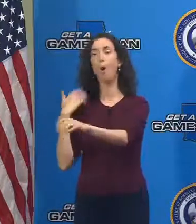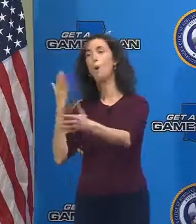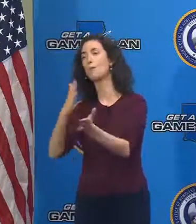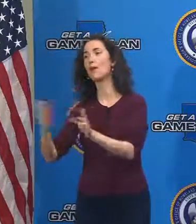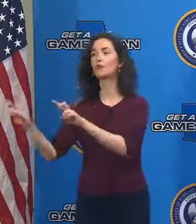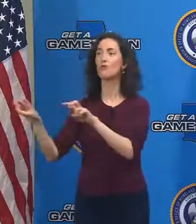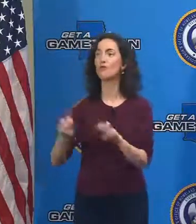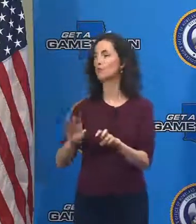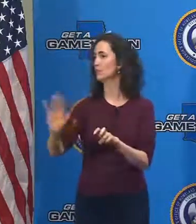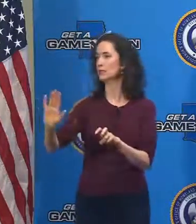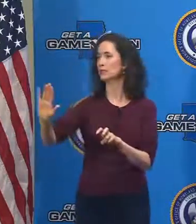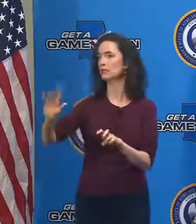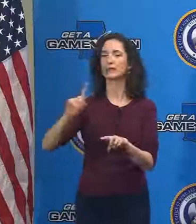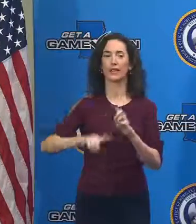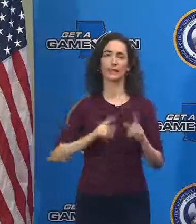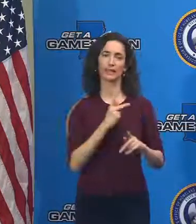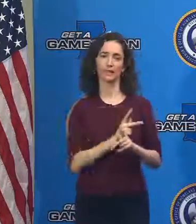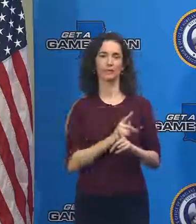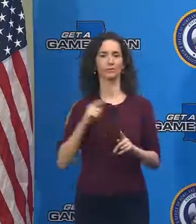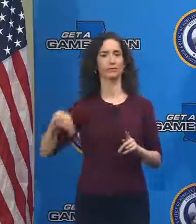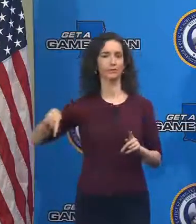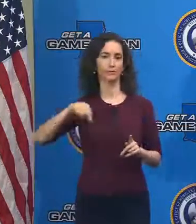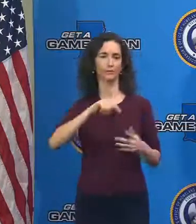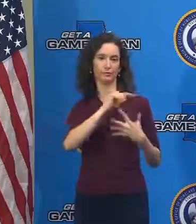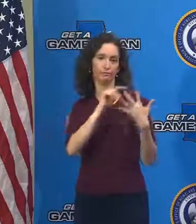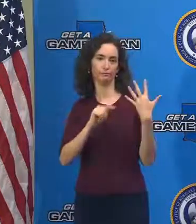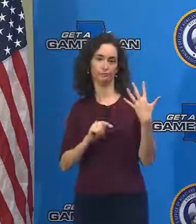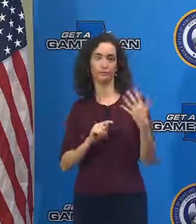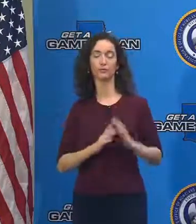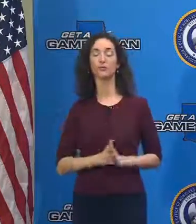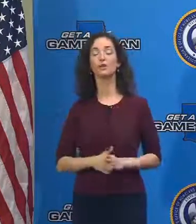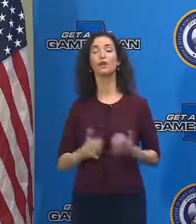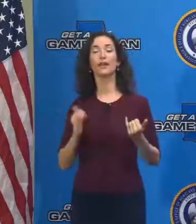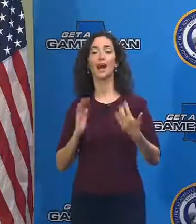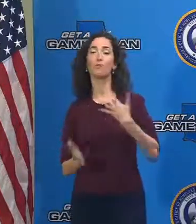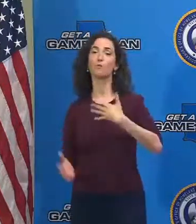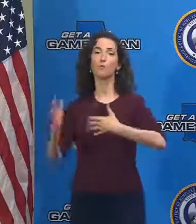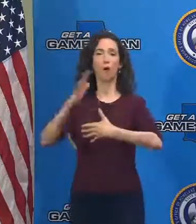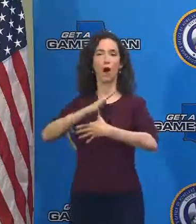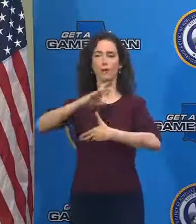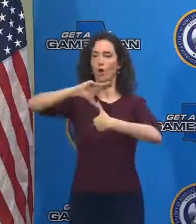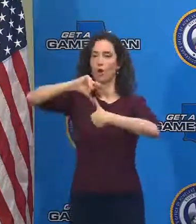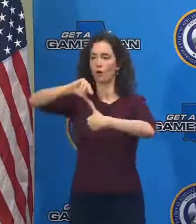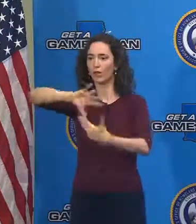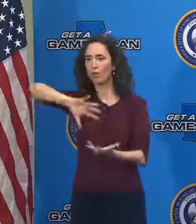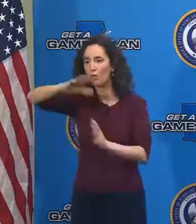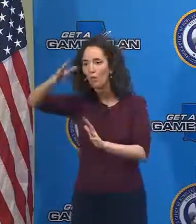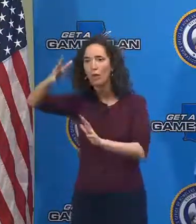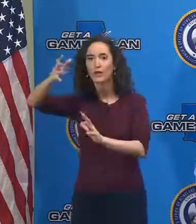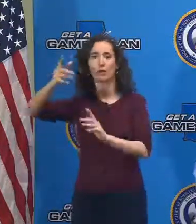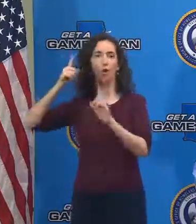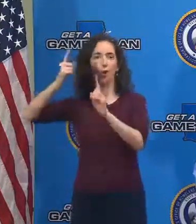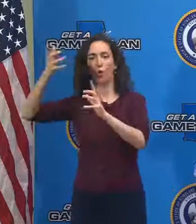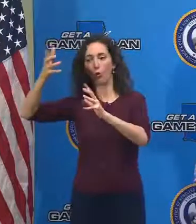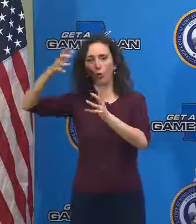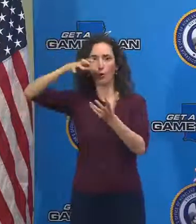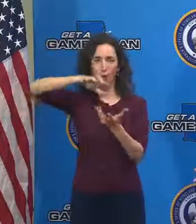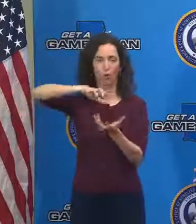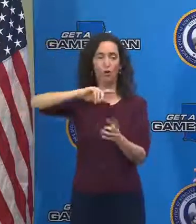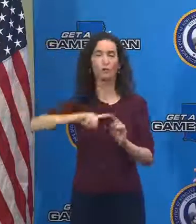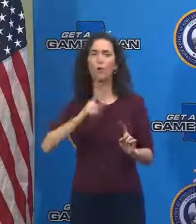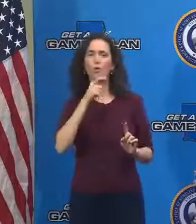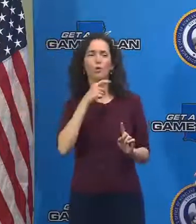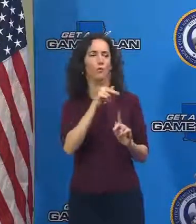storm. Our number one priority right now is recovering from the storm. Obviously, we can't do that if the first responders and critical